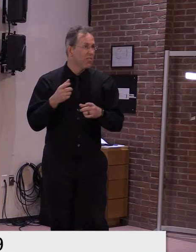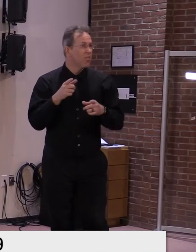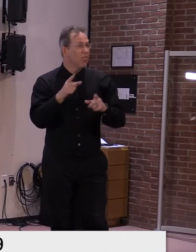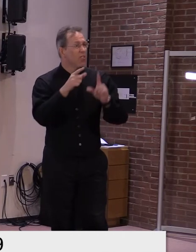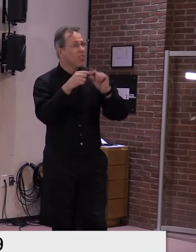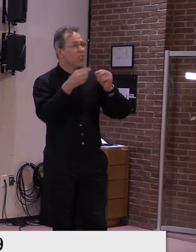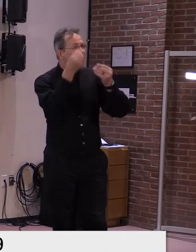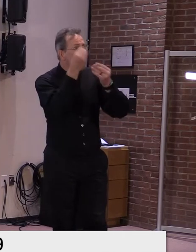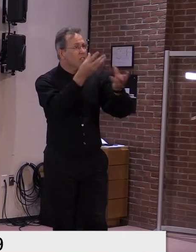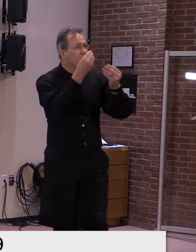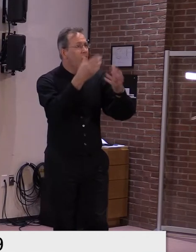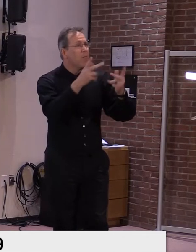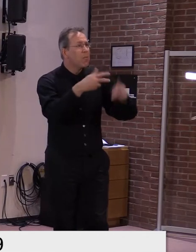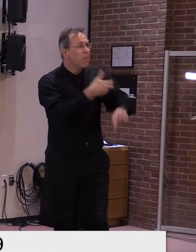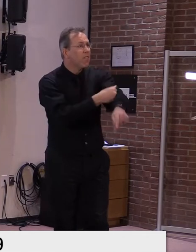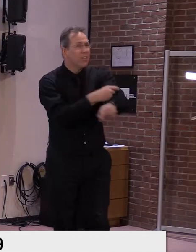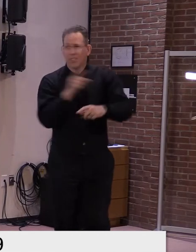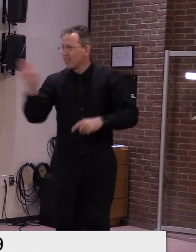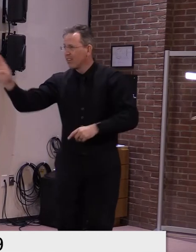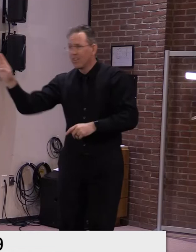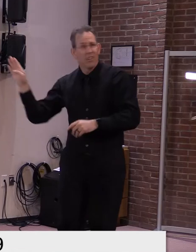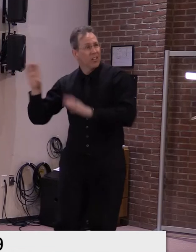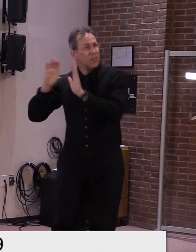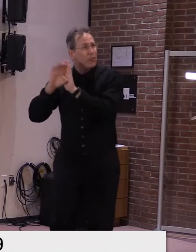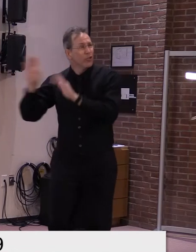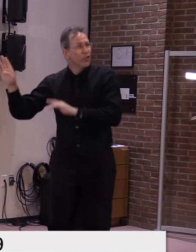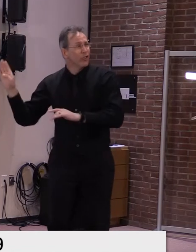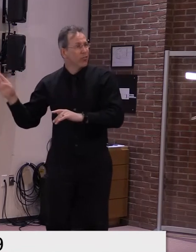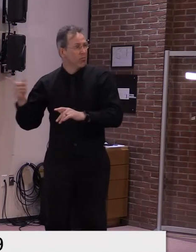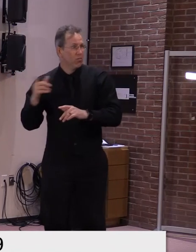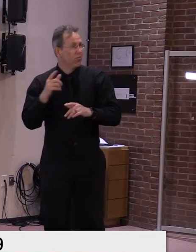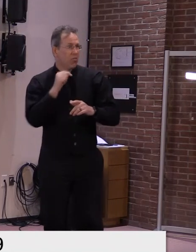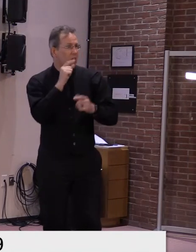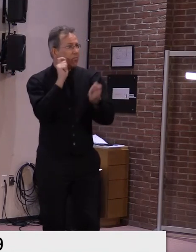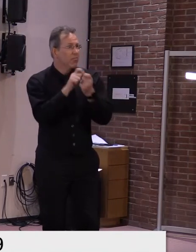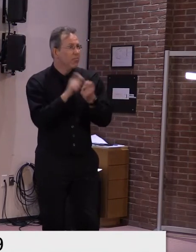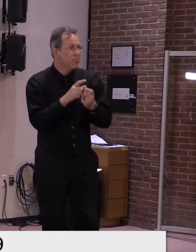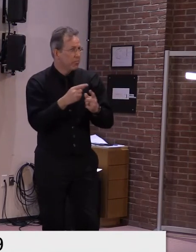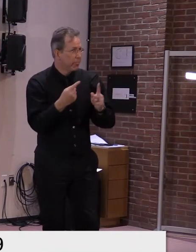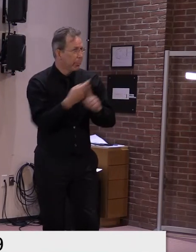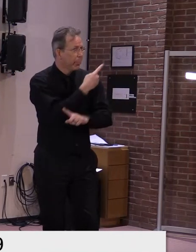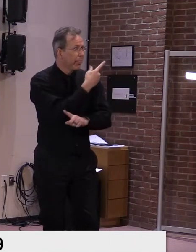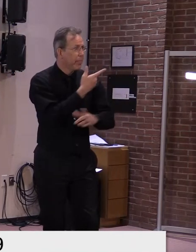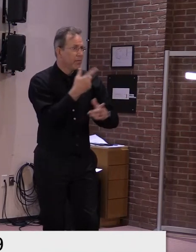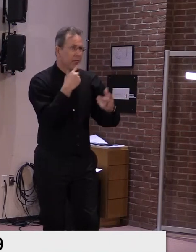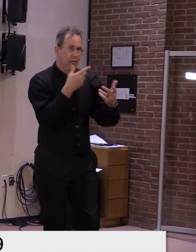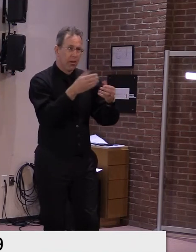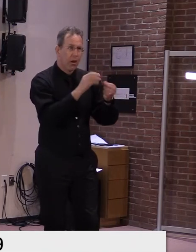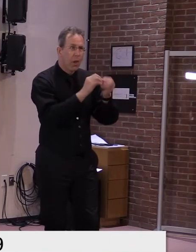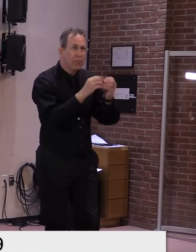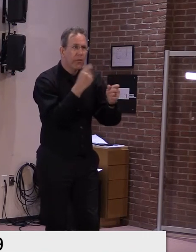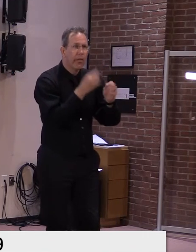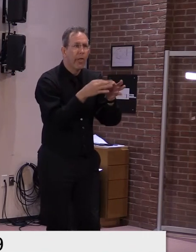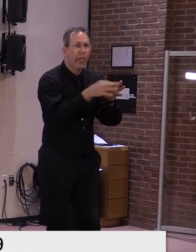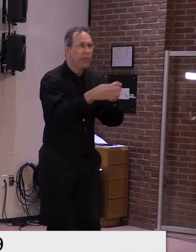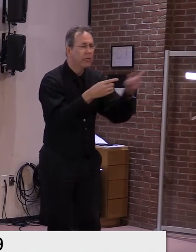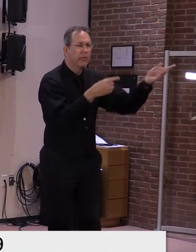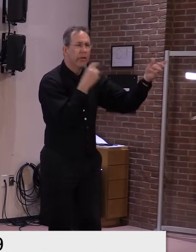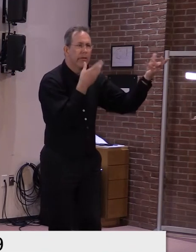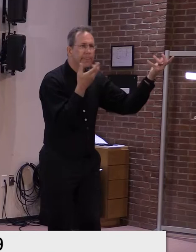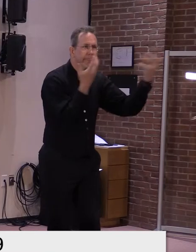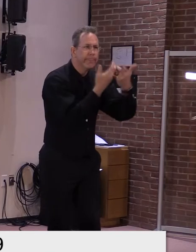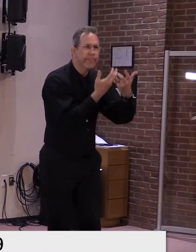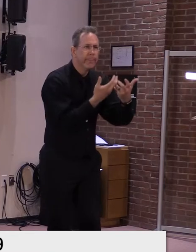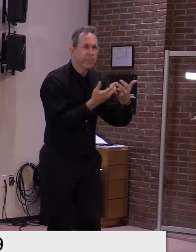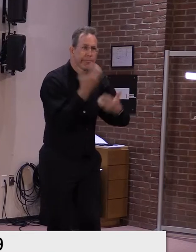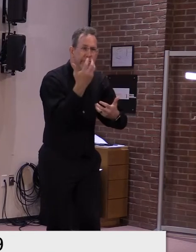doses because you haven't received that data from them. Well, there'll be a lag. That's what our problem is. There's a lag in that data. Eventually, it